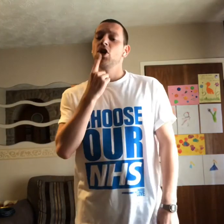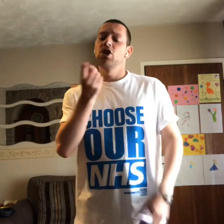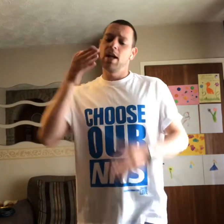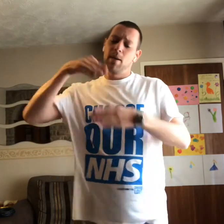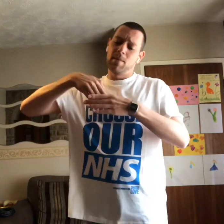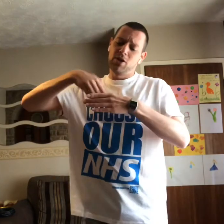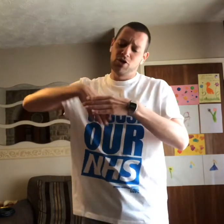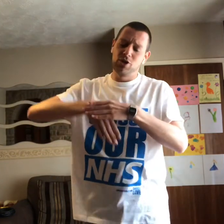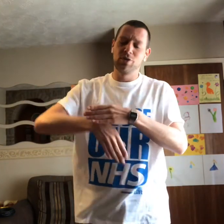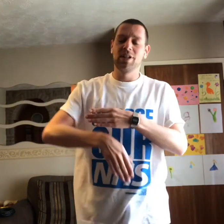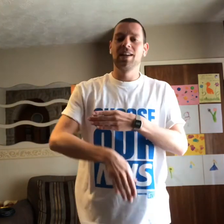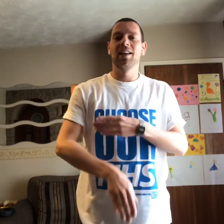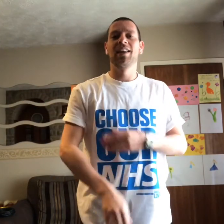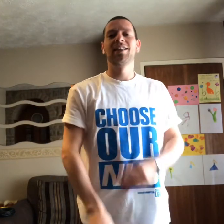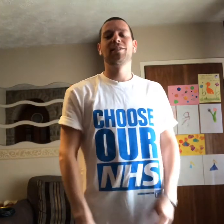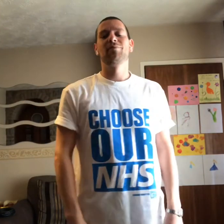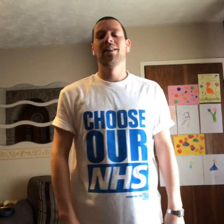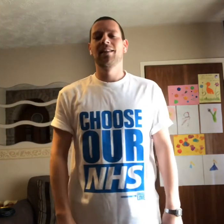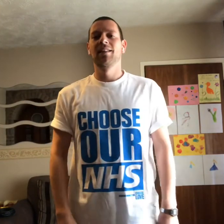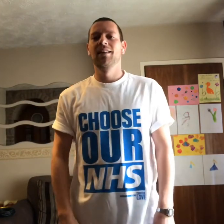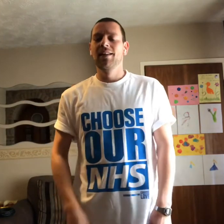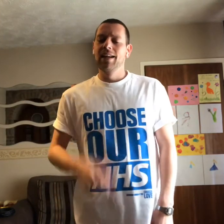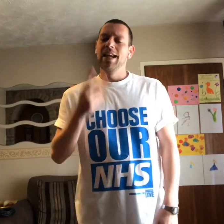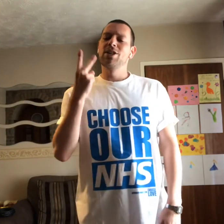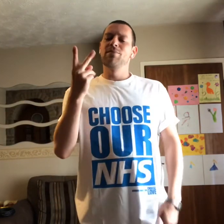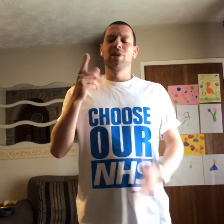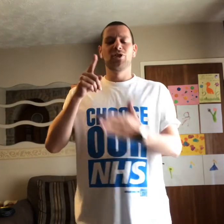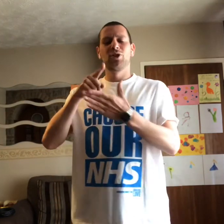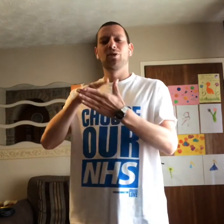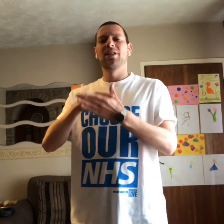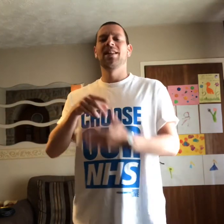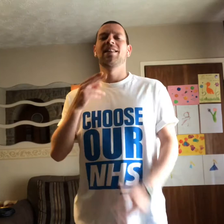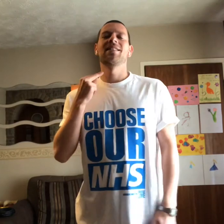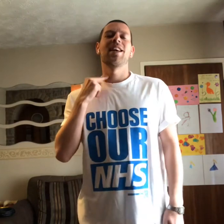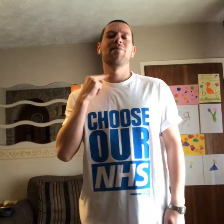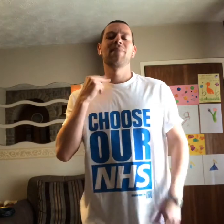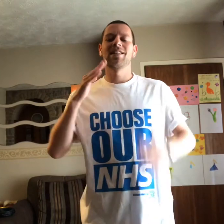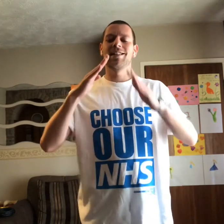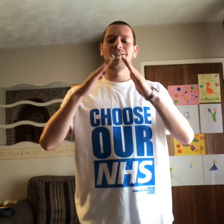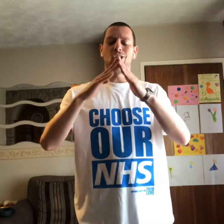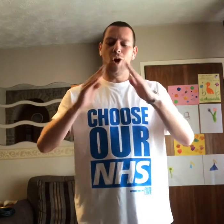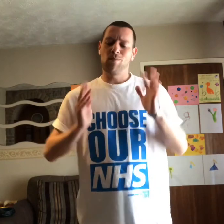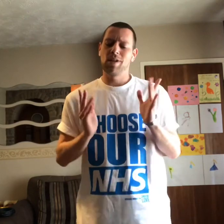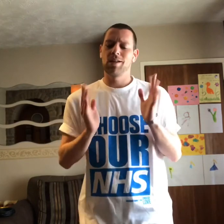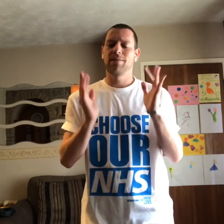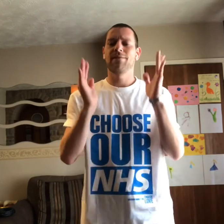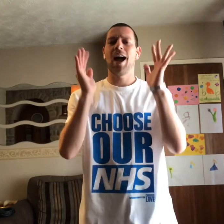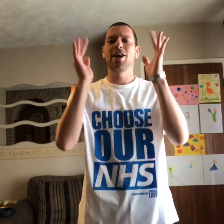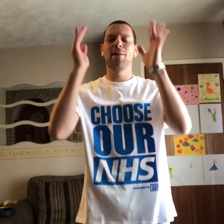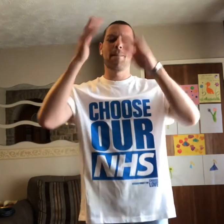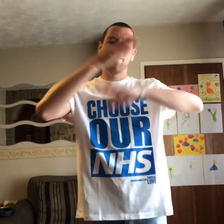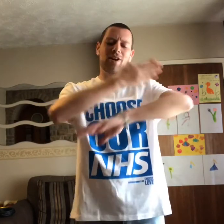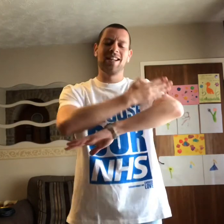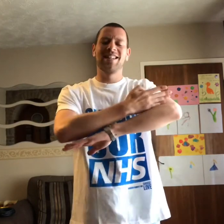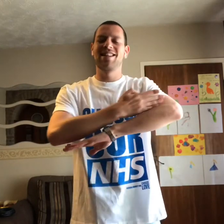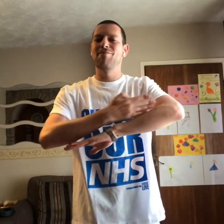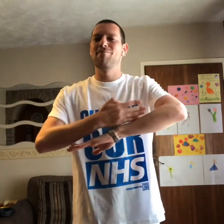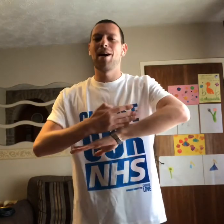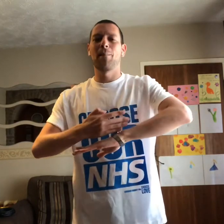say I'm in too deep And it's been two years I miss my home But there's a fire burning in my